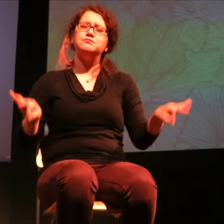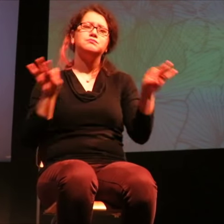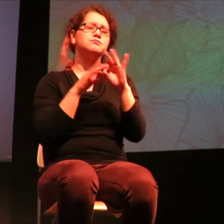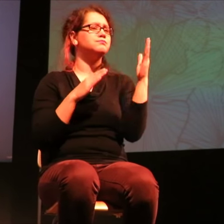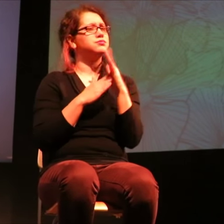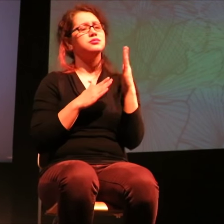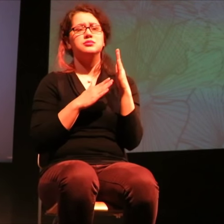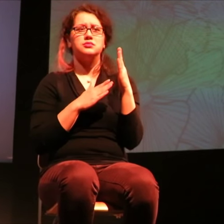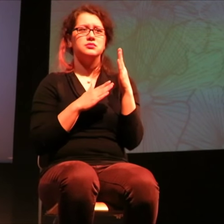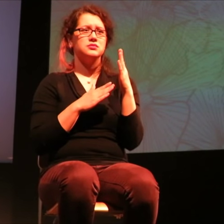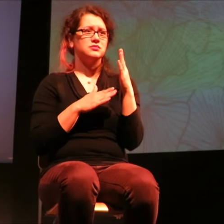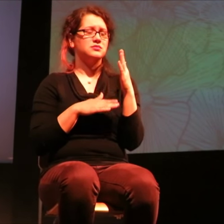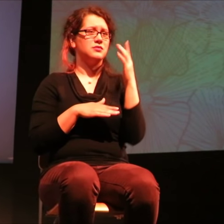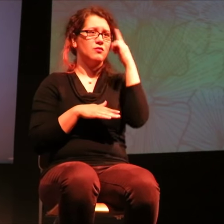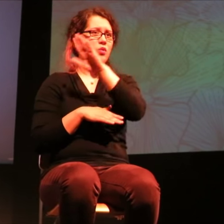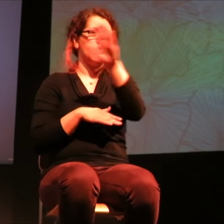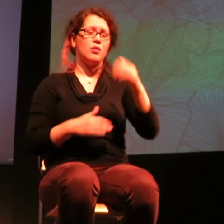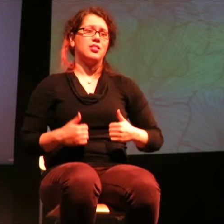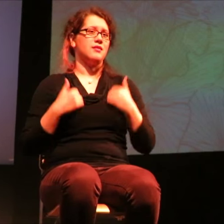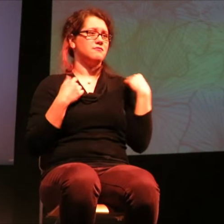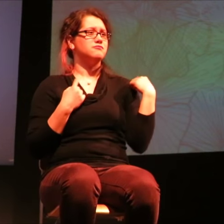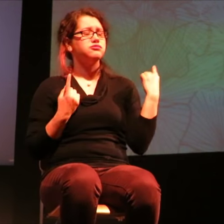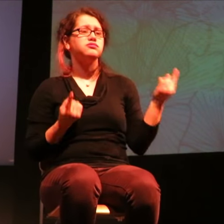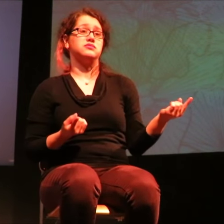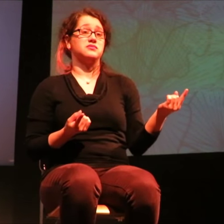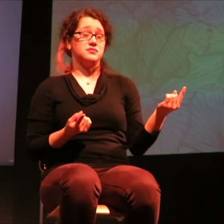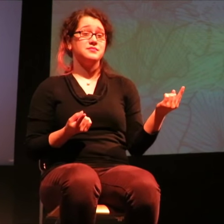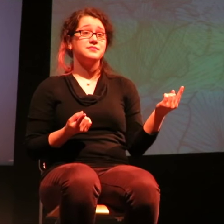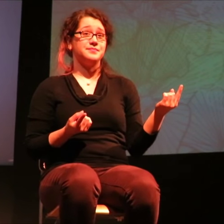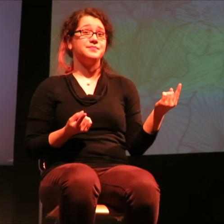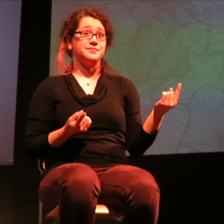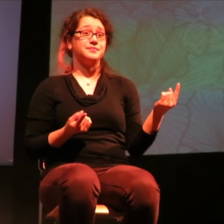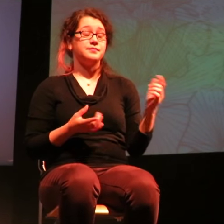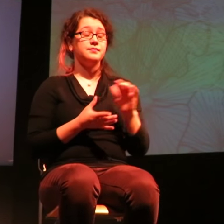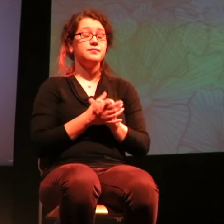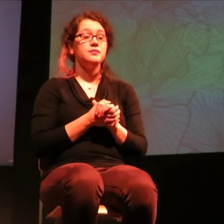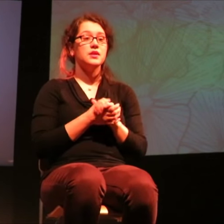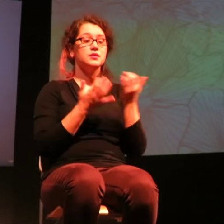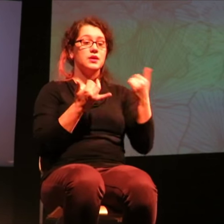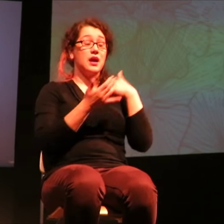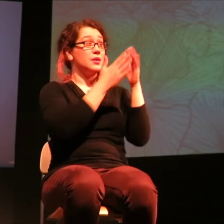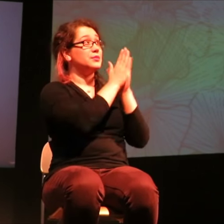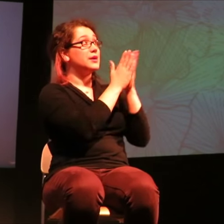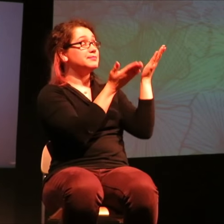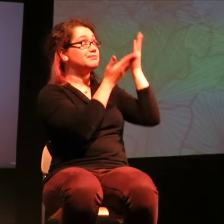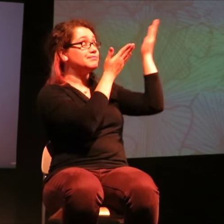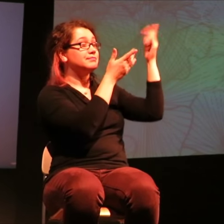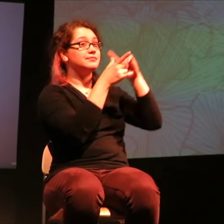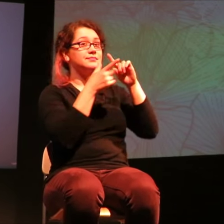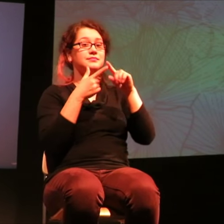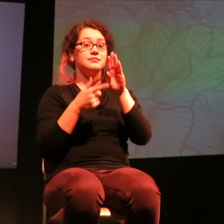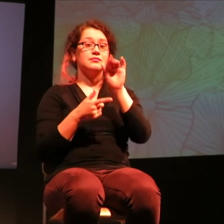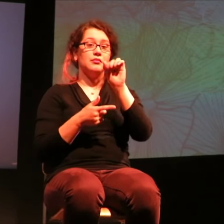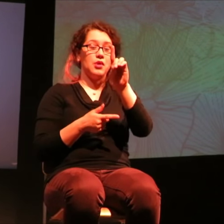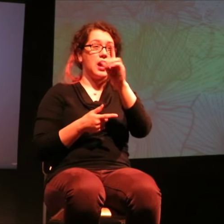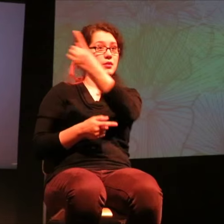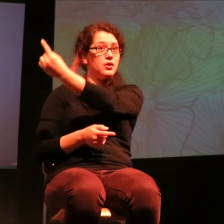important things you will ever do in your entire life. Let me offer a prayer, and then Brad's going to come